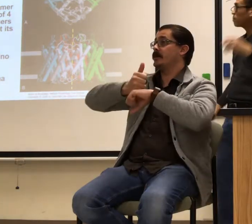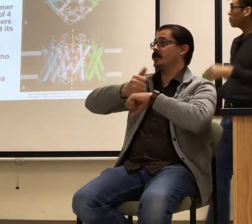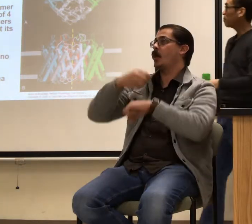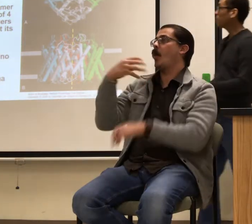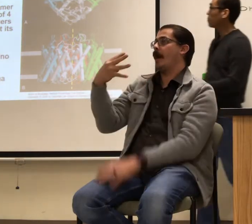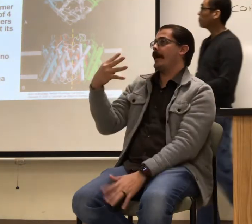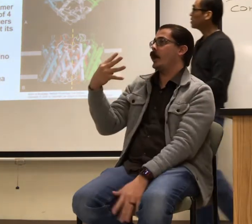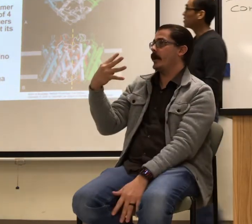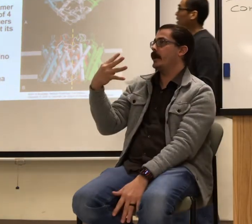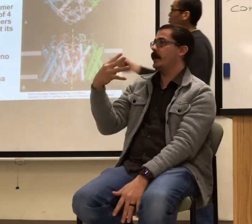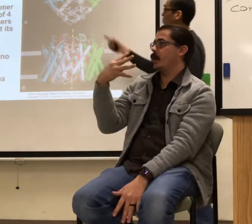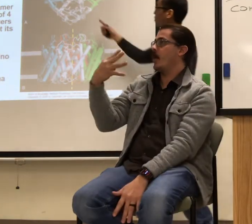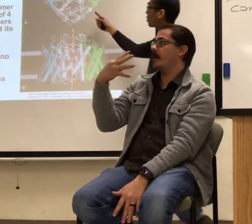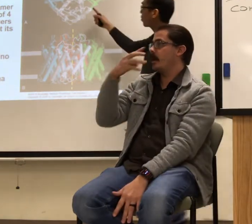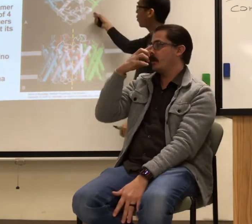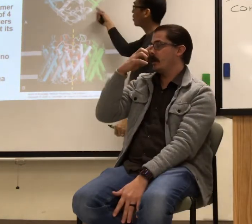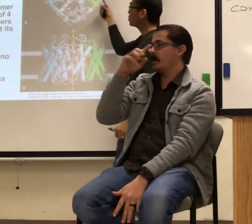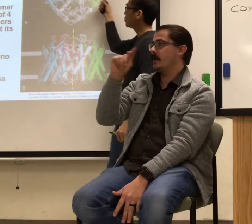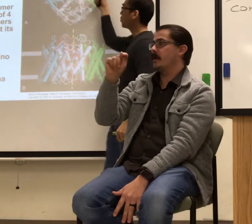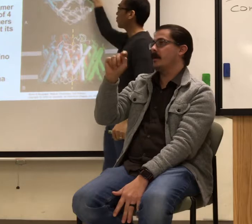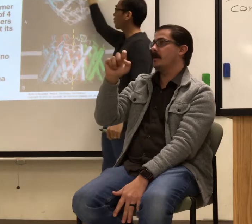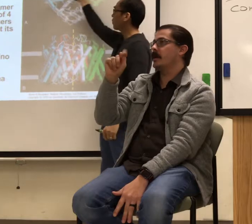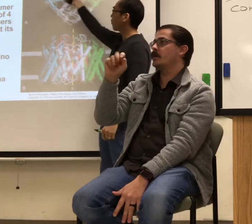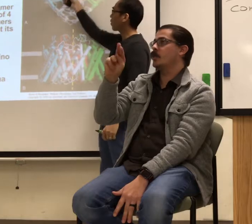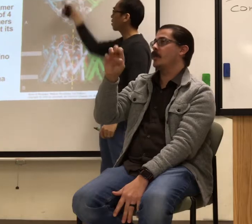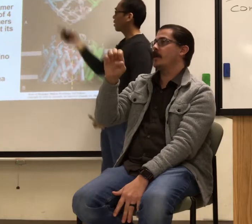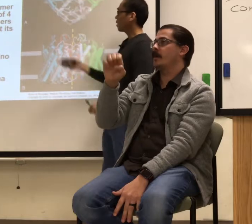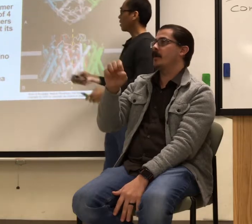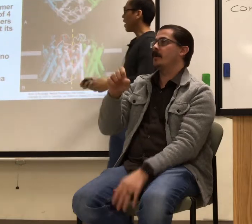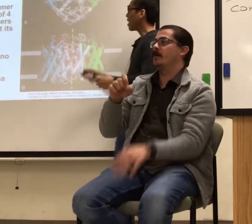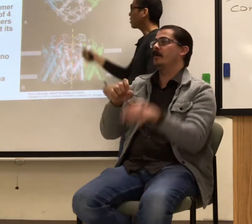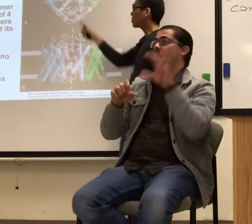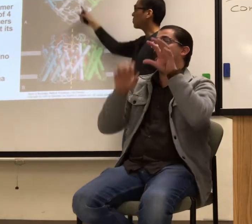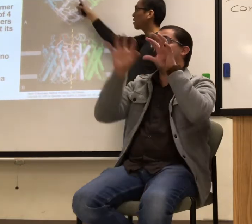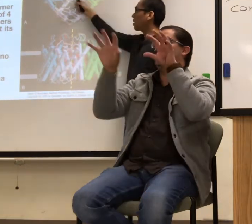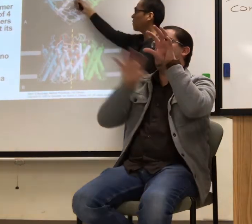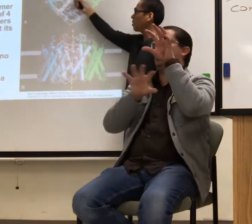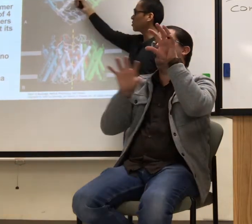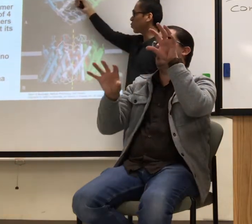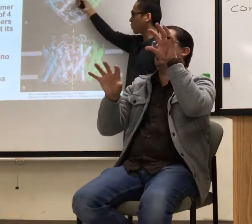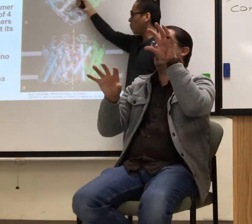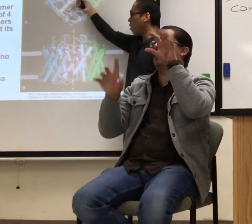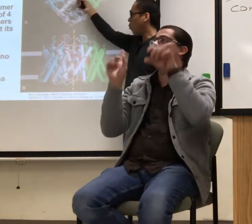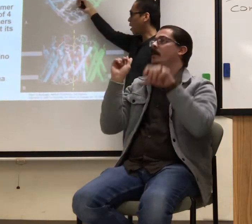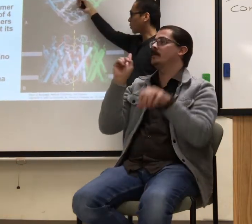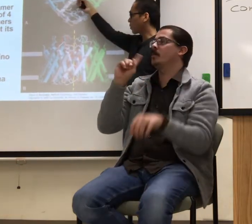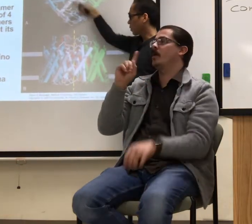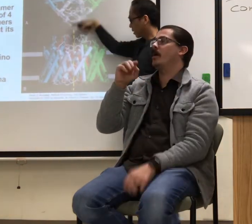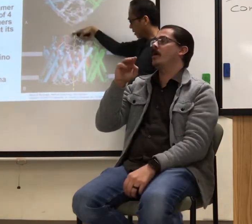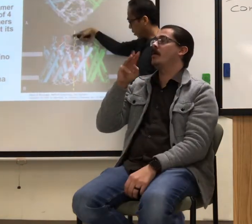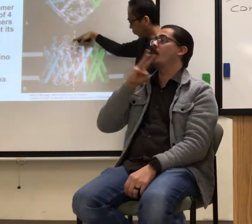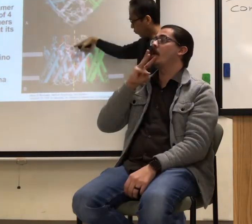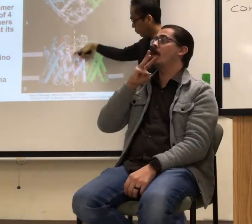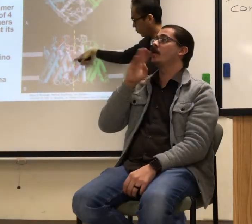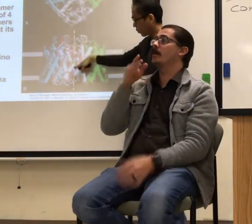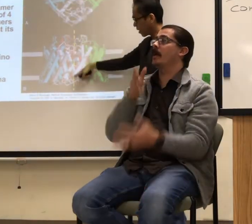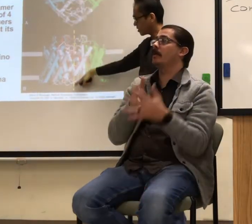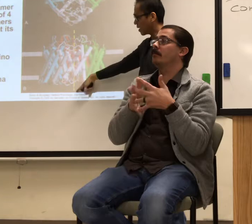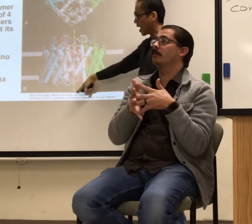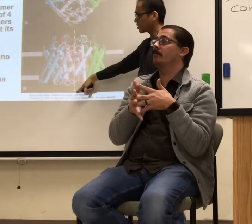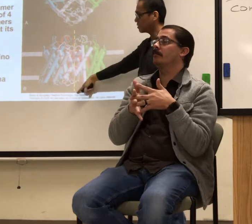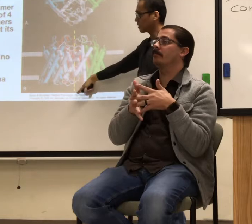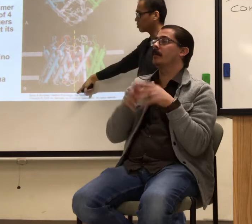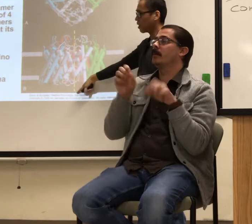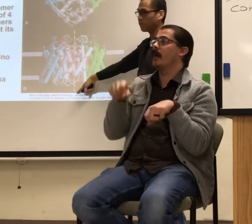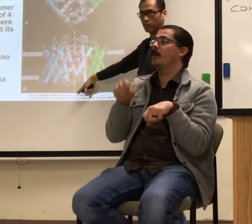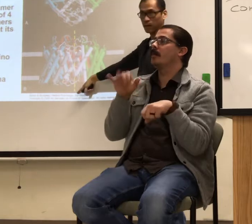quaternary. It's a tetramer. 1, 2, 3, 4. That little spot right there is where the water can go through. That's